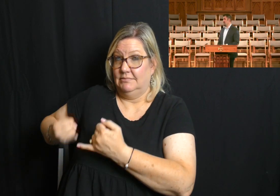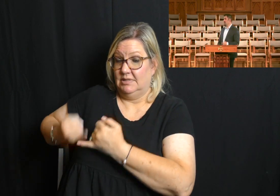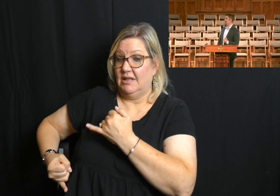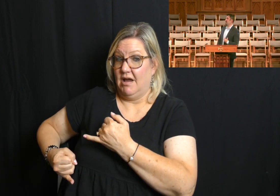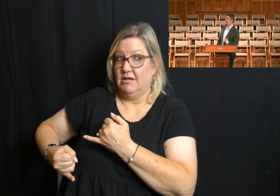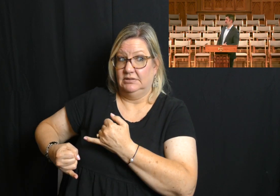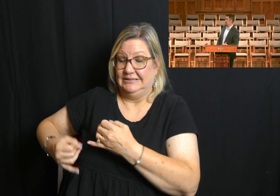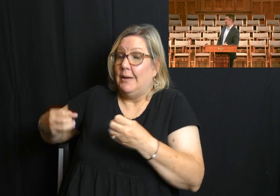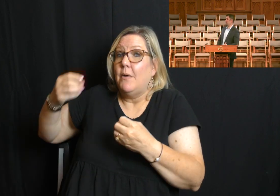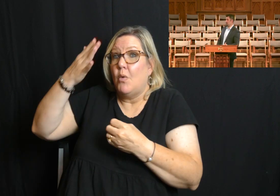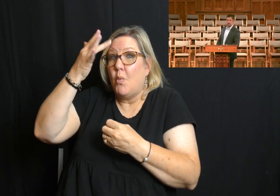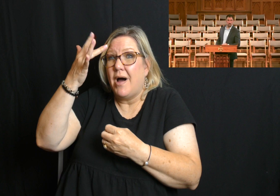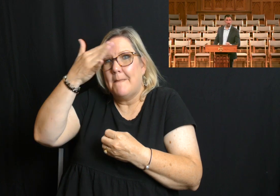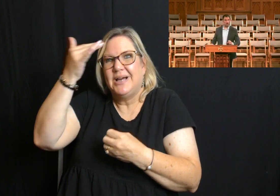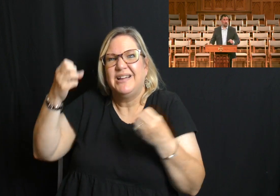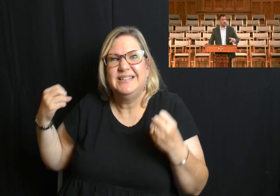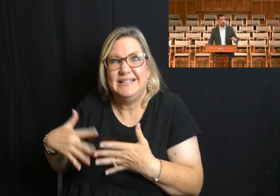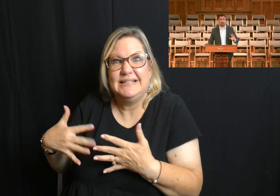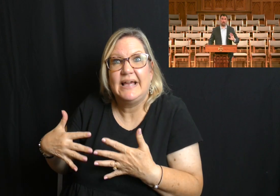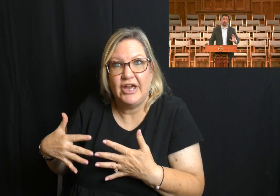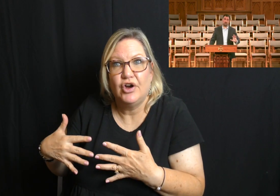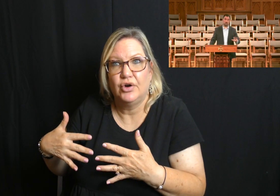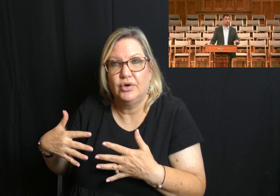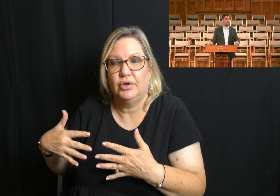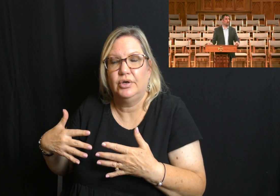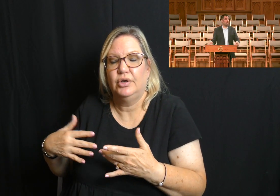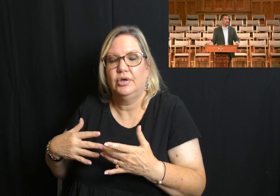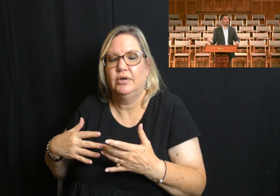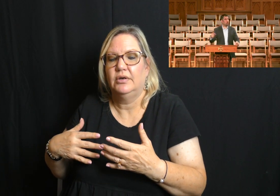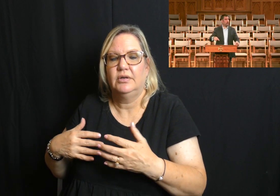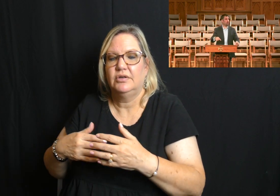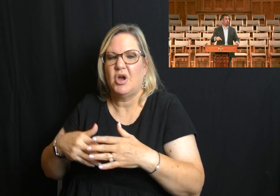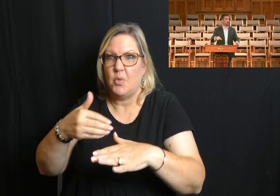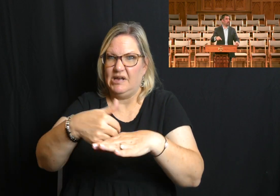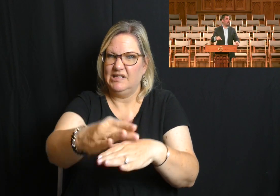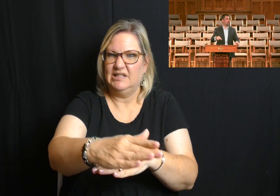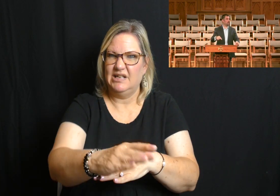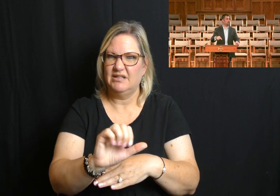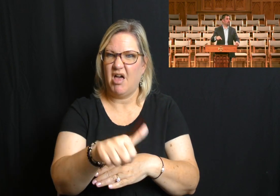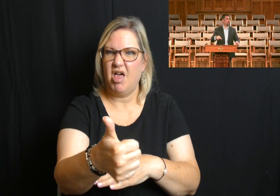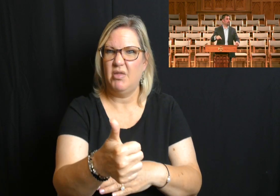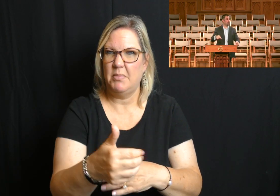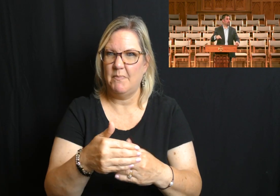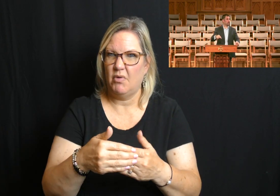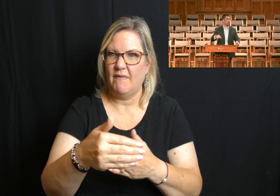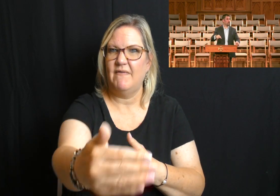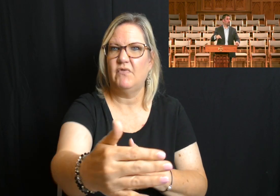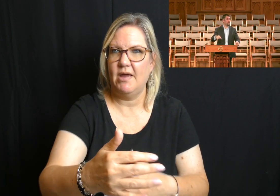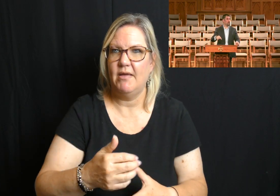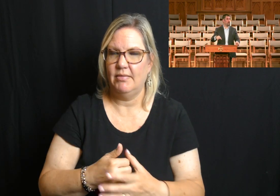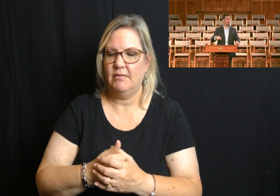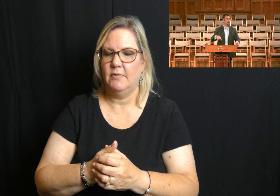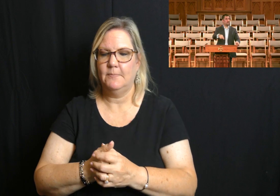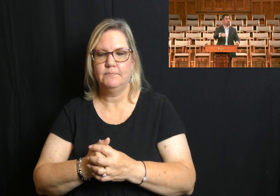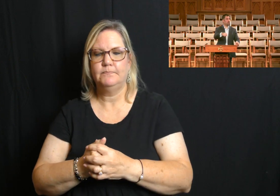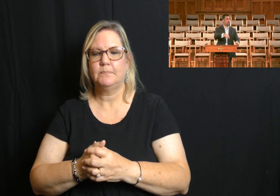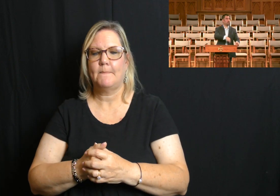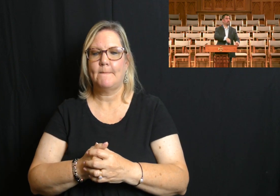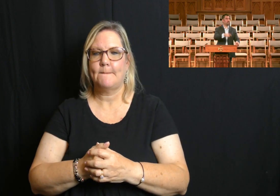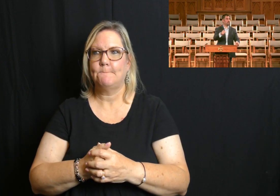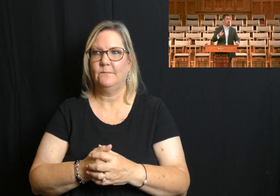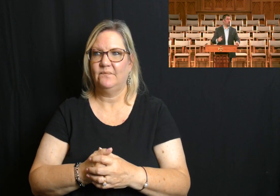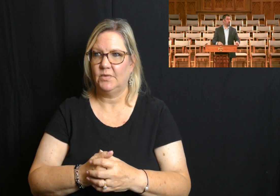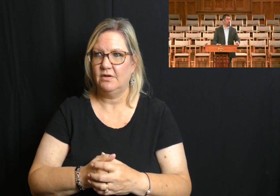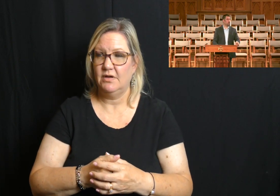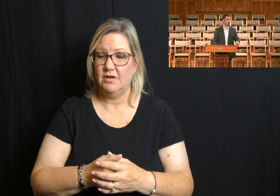Just in case somebody ambushes me, right? Because I still don't trust. And he wrestles with God. And then he limps for the